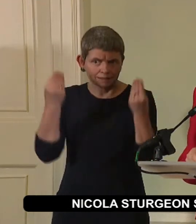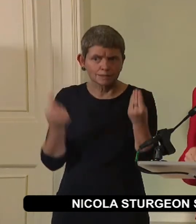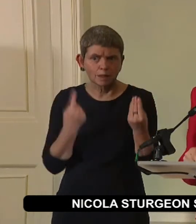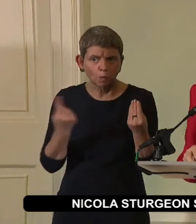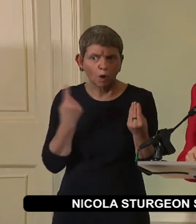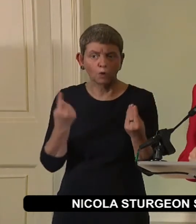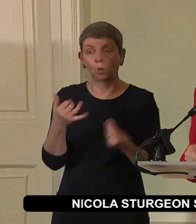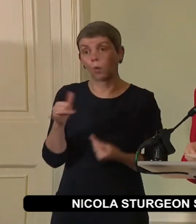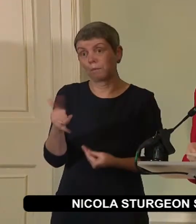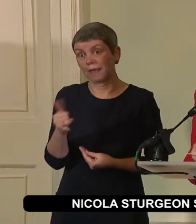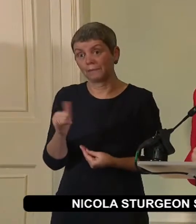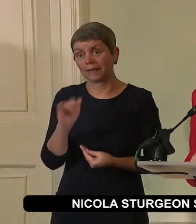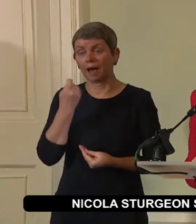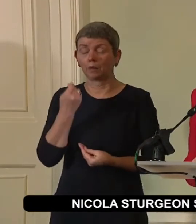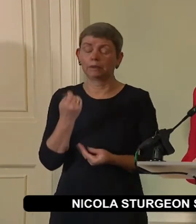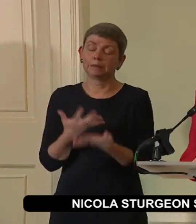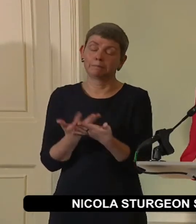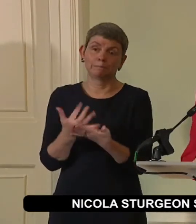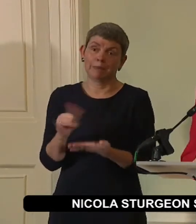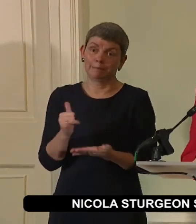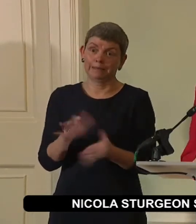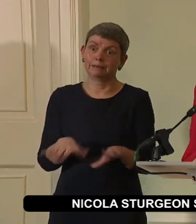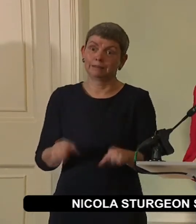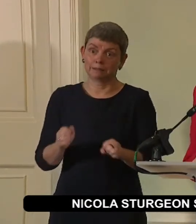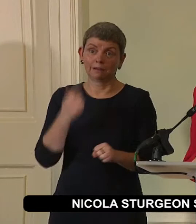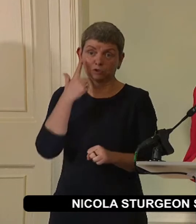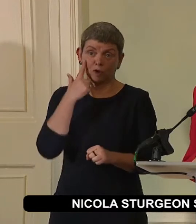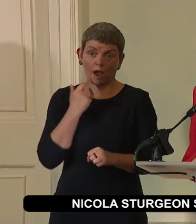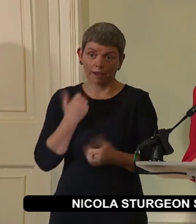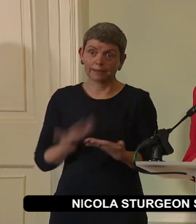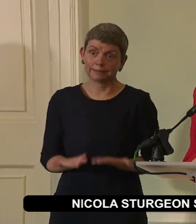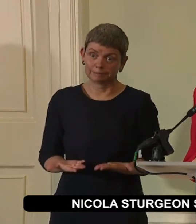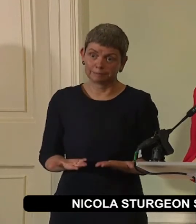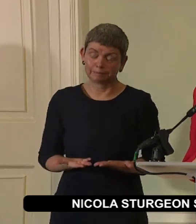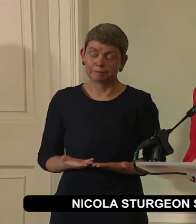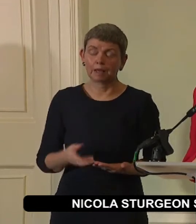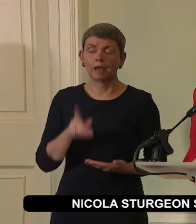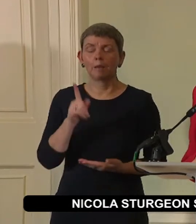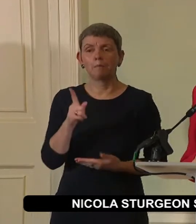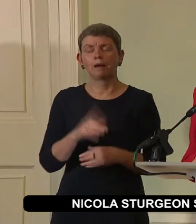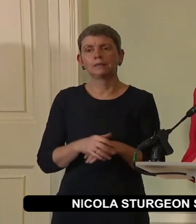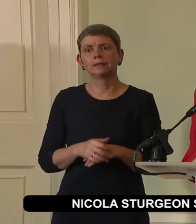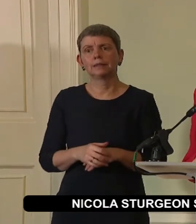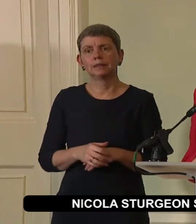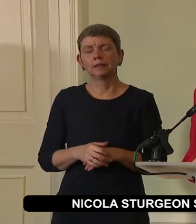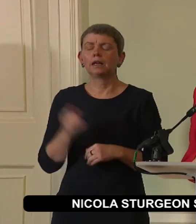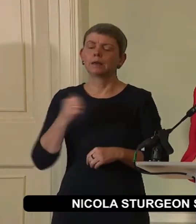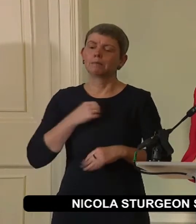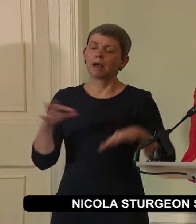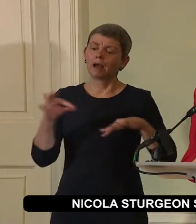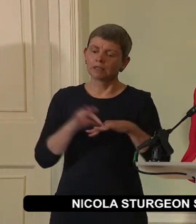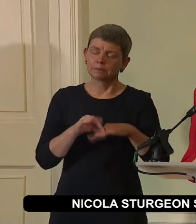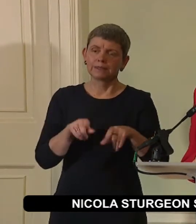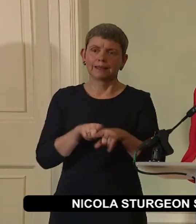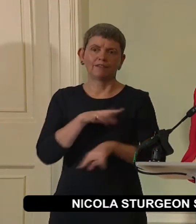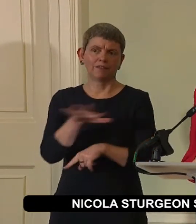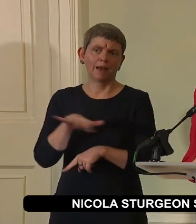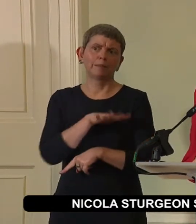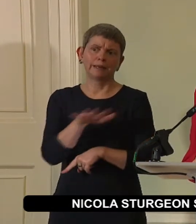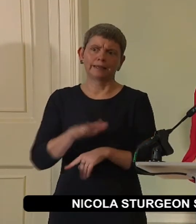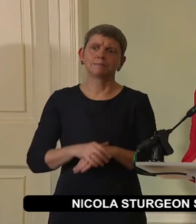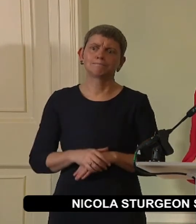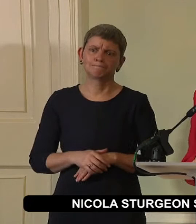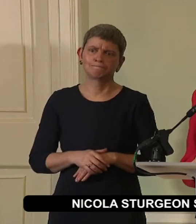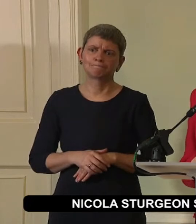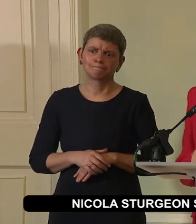perhaps more likely start to cry. But there are a couple of exceptions. Firstly, my husband and family. Few